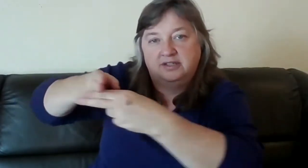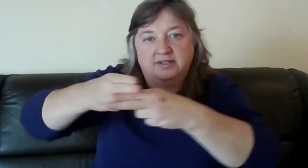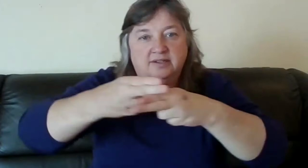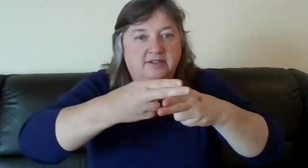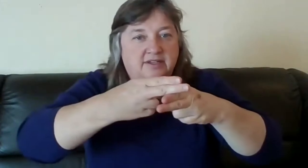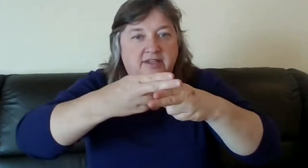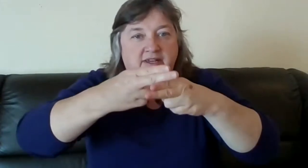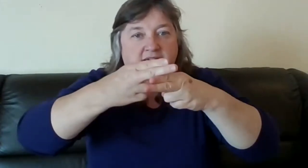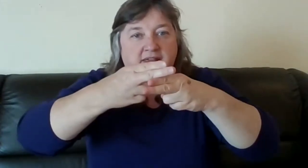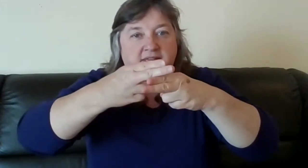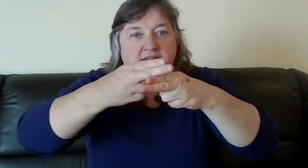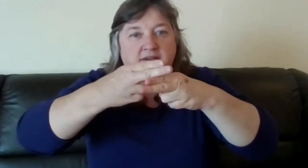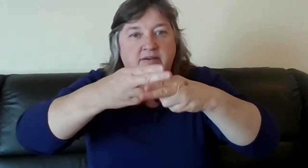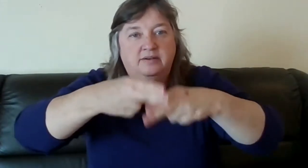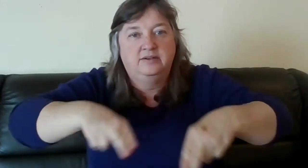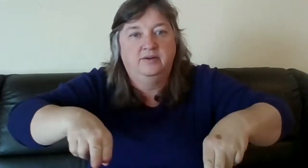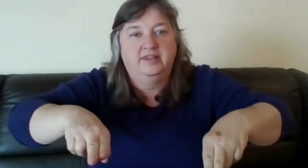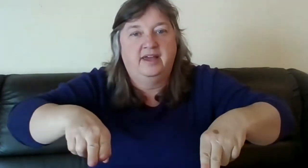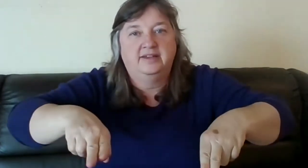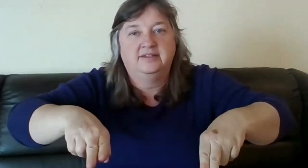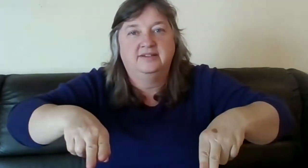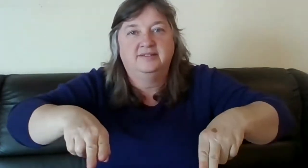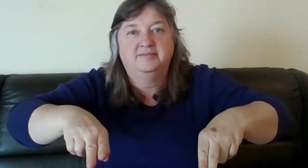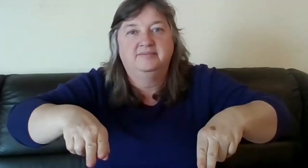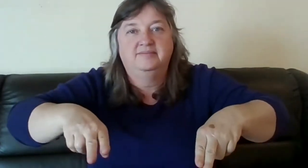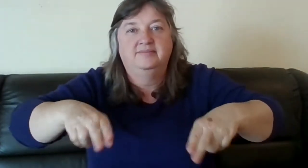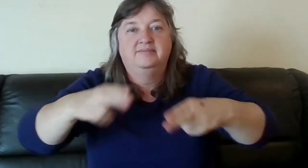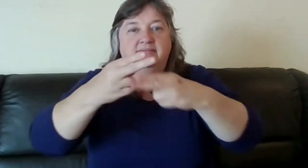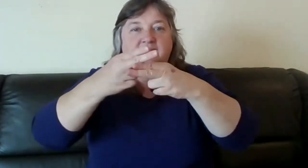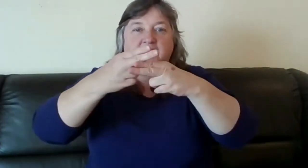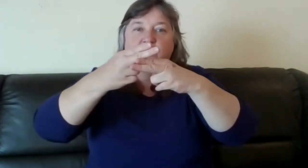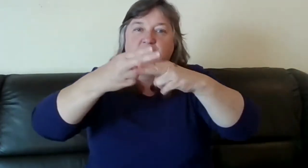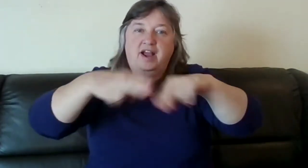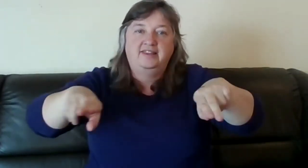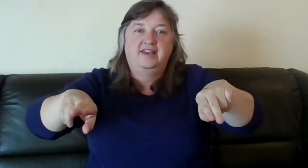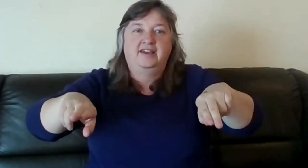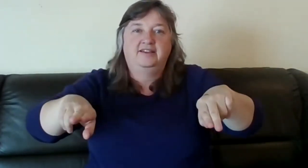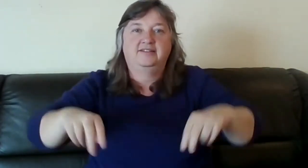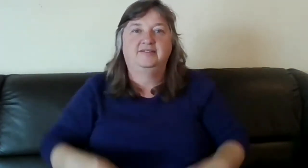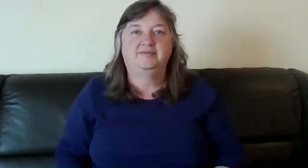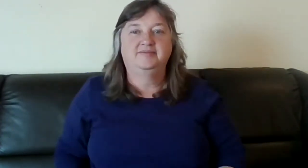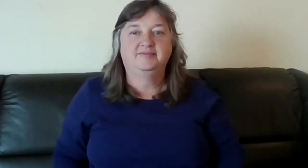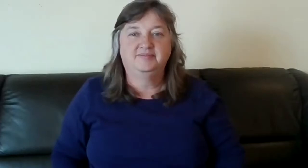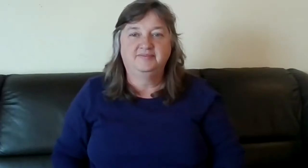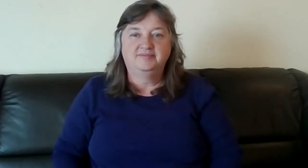crosses, and then go like that, like you're cracking the egg.